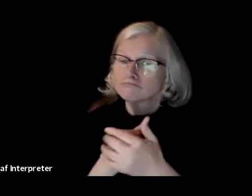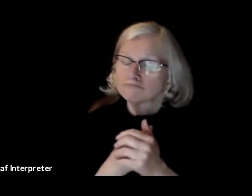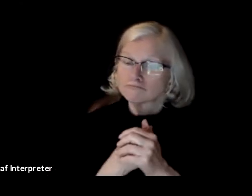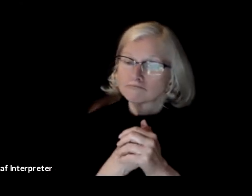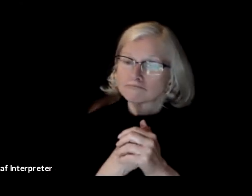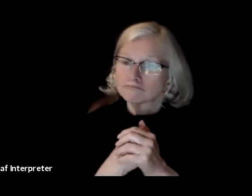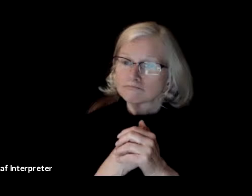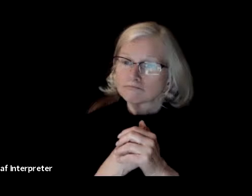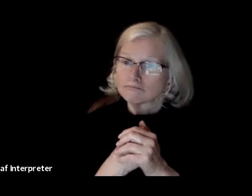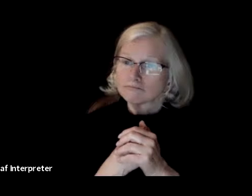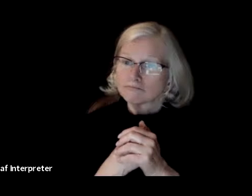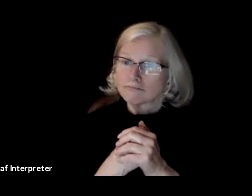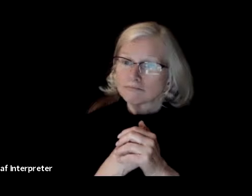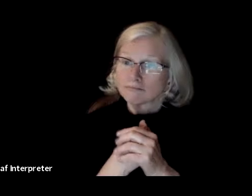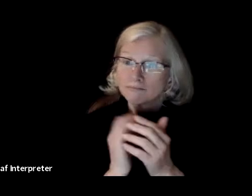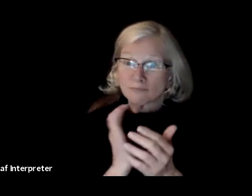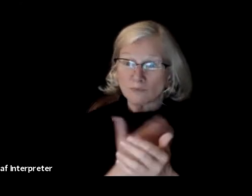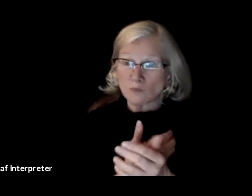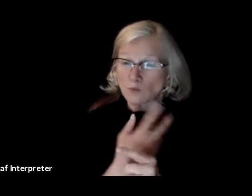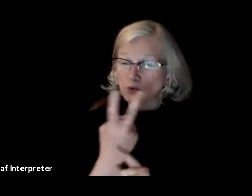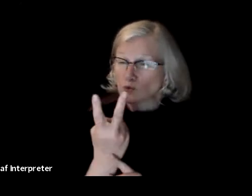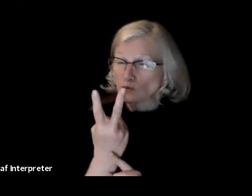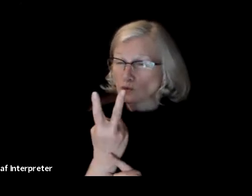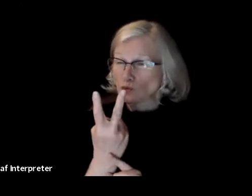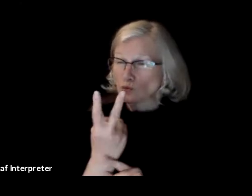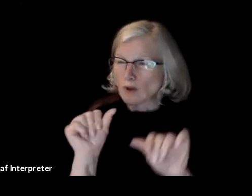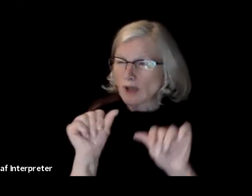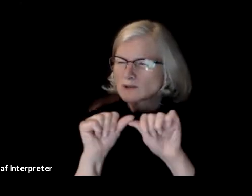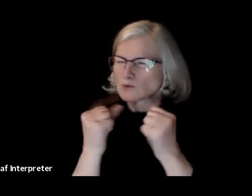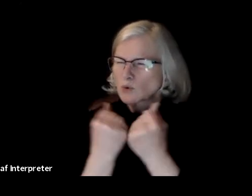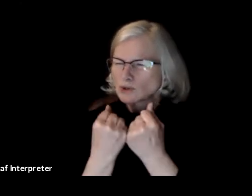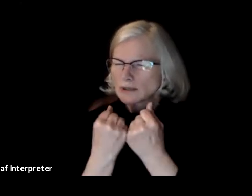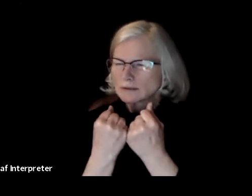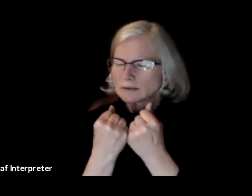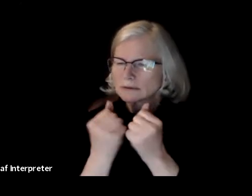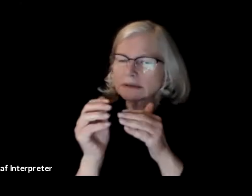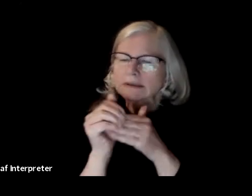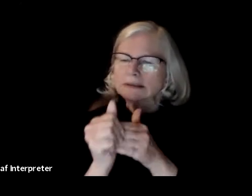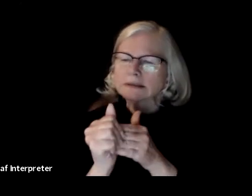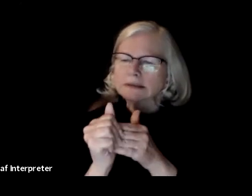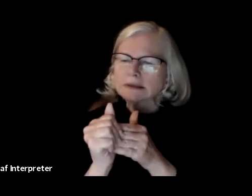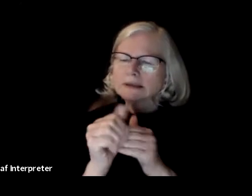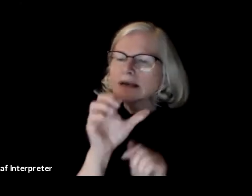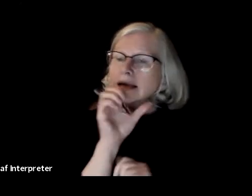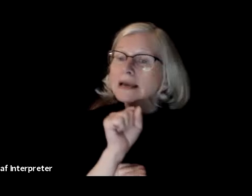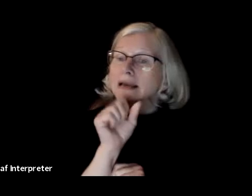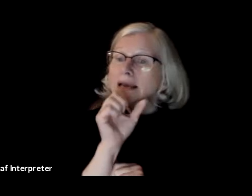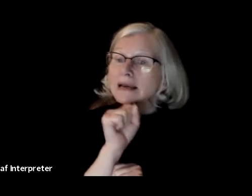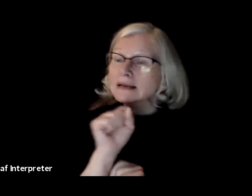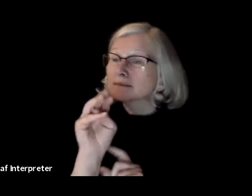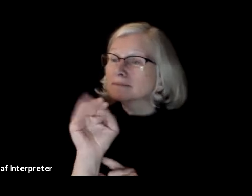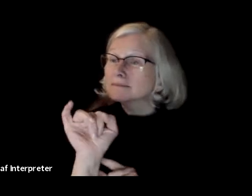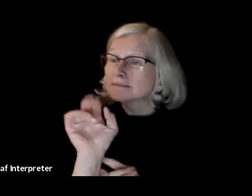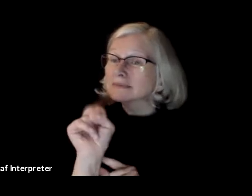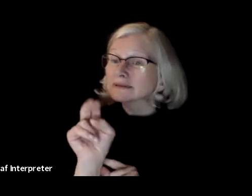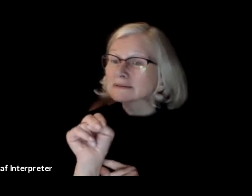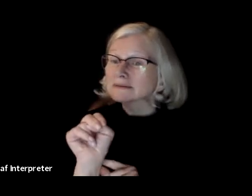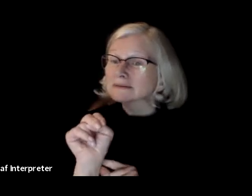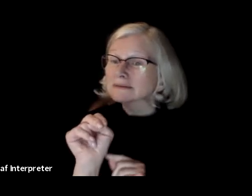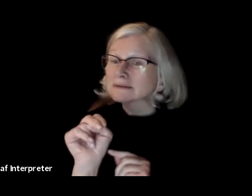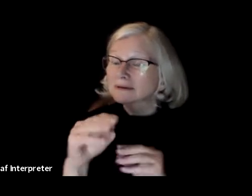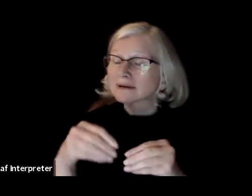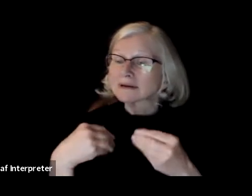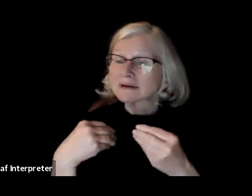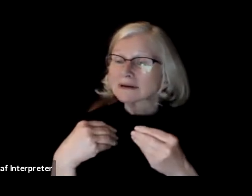Care Providers of Minnesota, are part of a state and national effort to grow our staff vaccination rate to at least